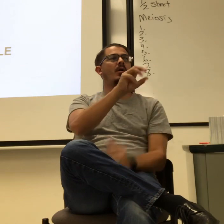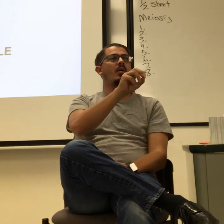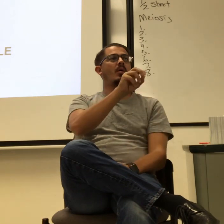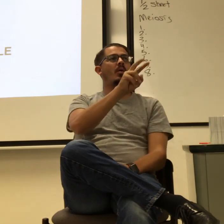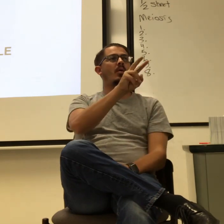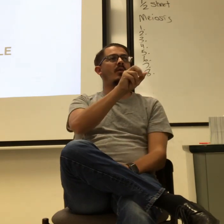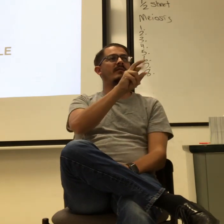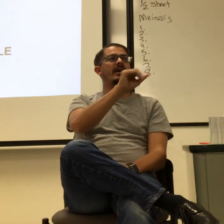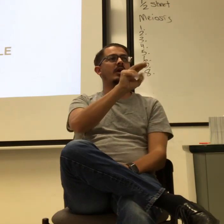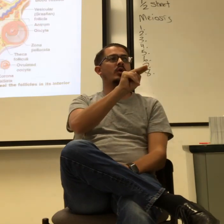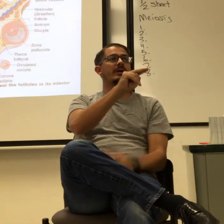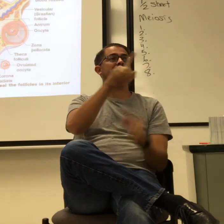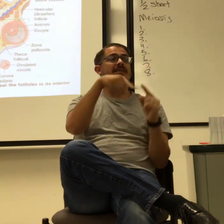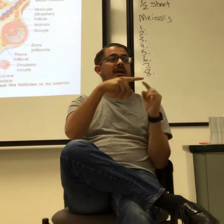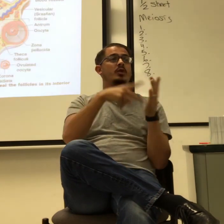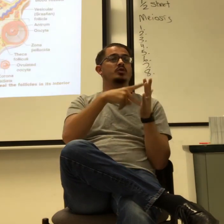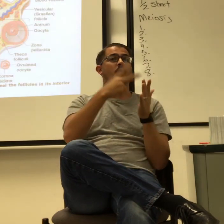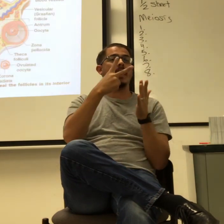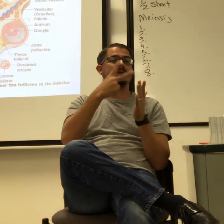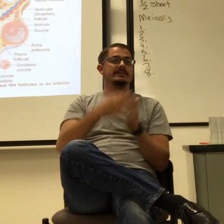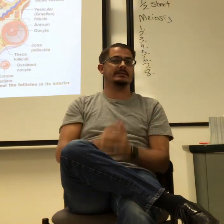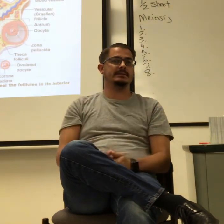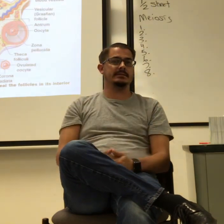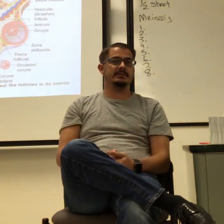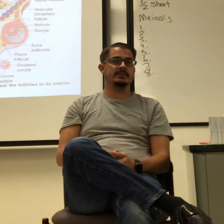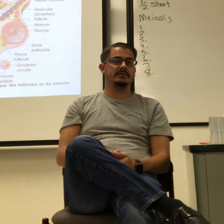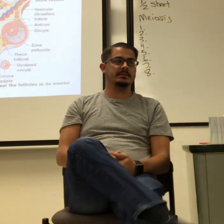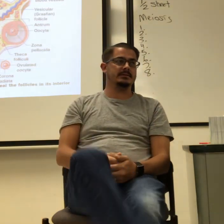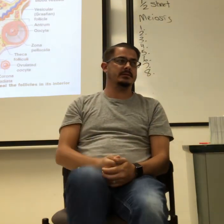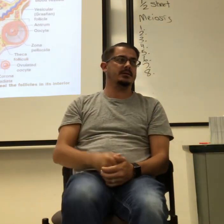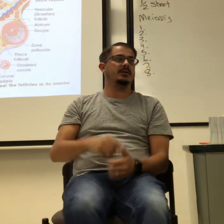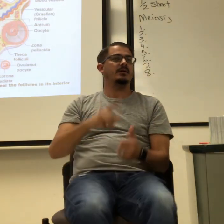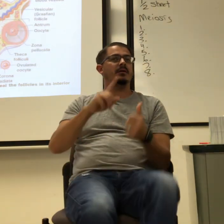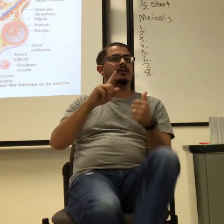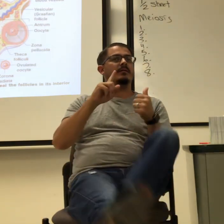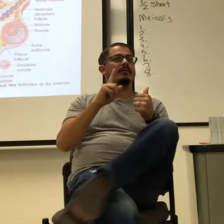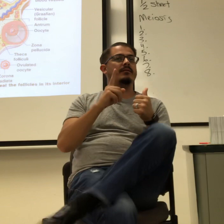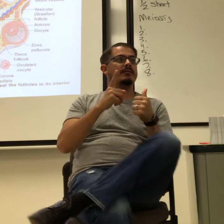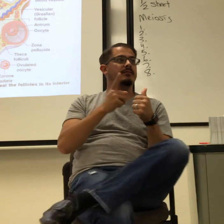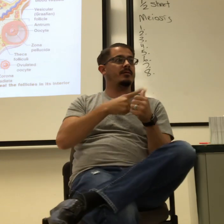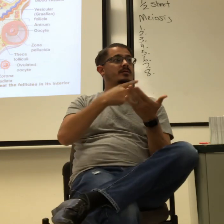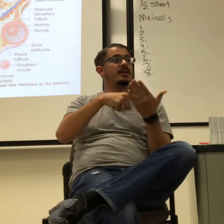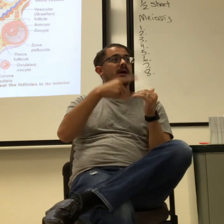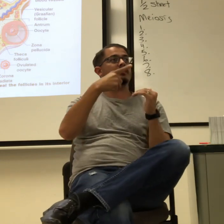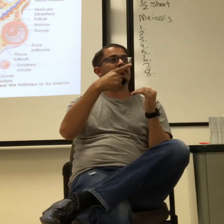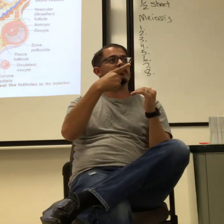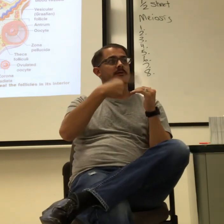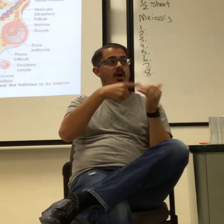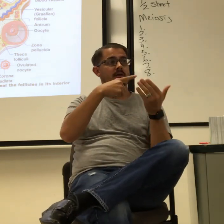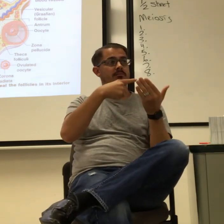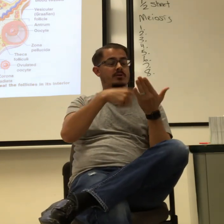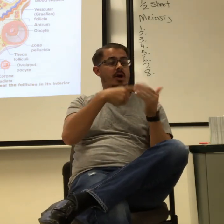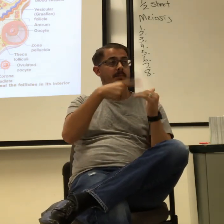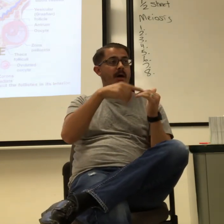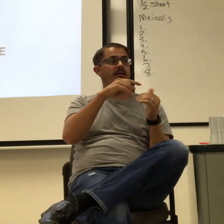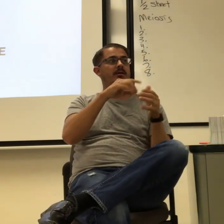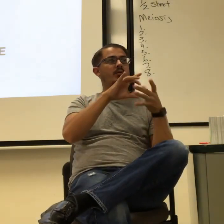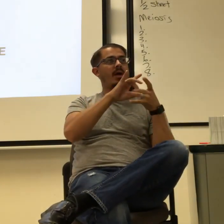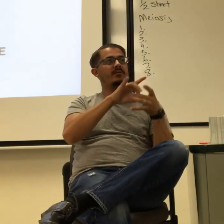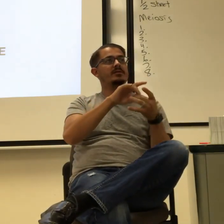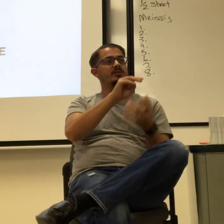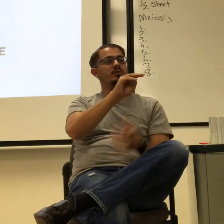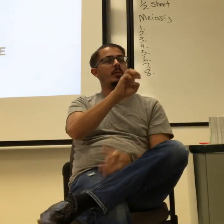cycle twice, shown here. The first time I'm going to talk about it would be in reference to meiosis. What I'm going to do